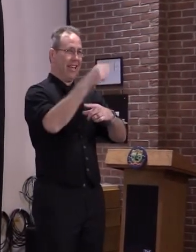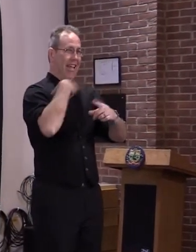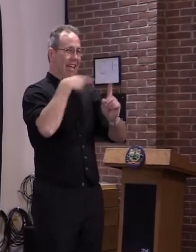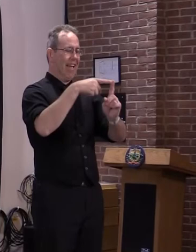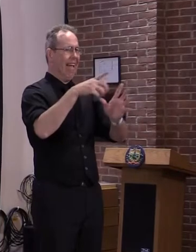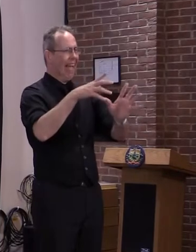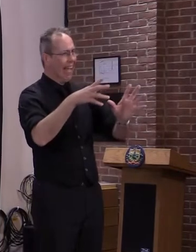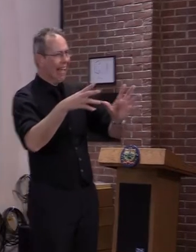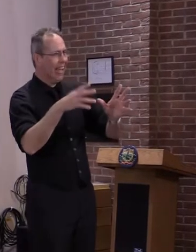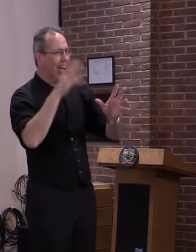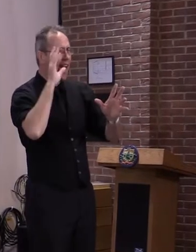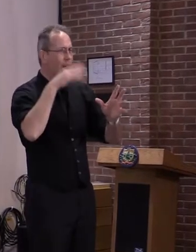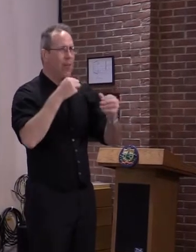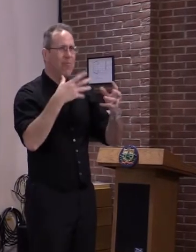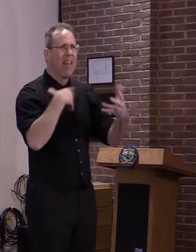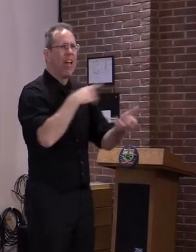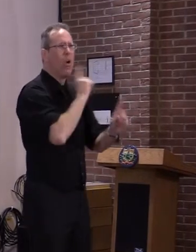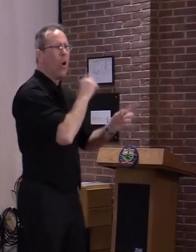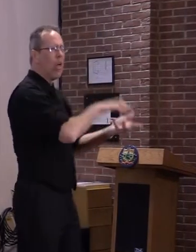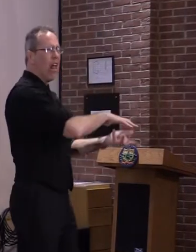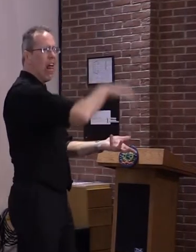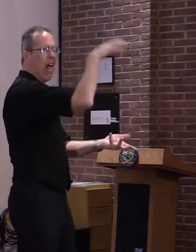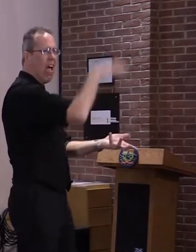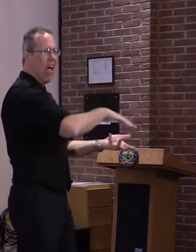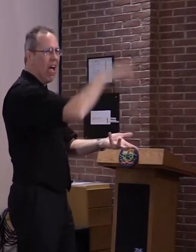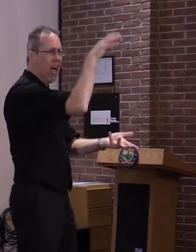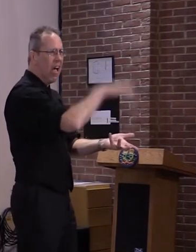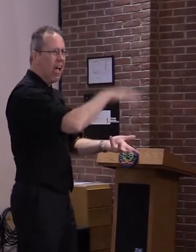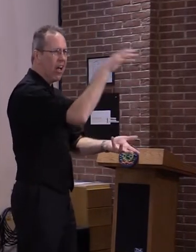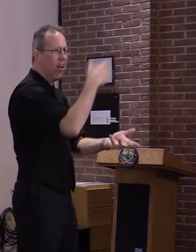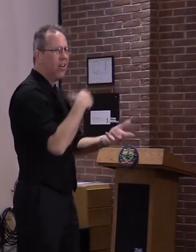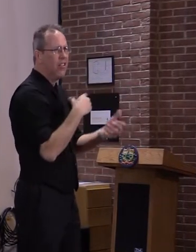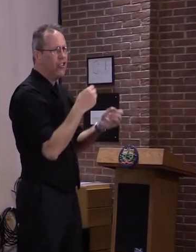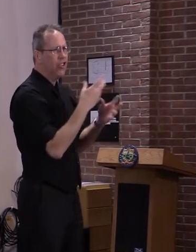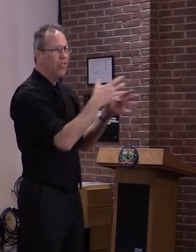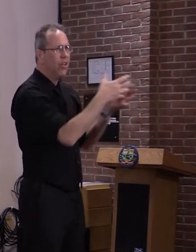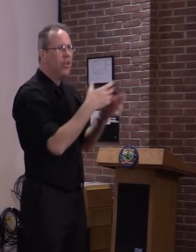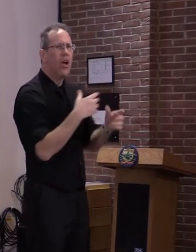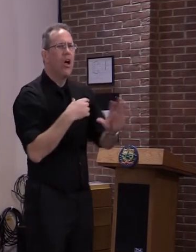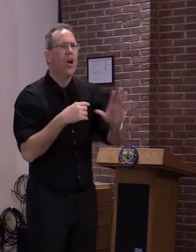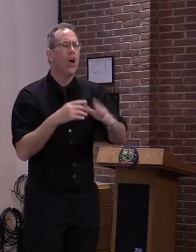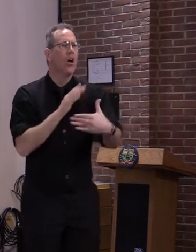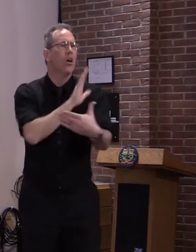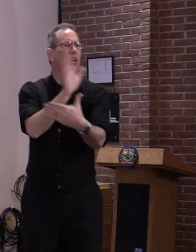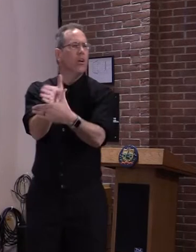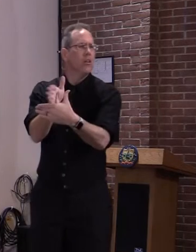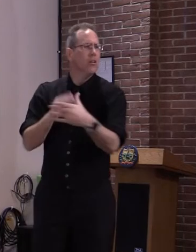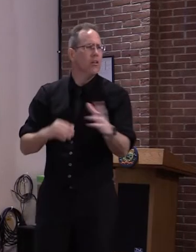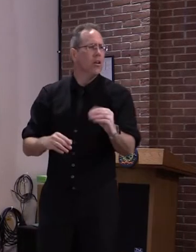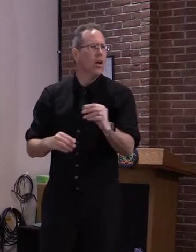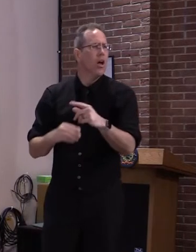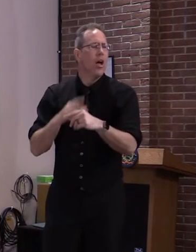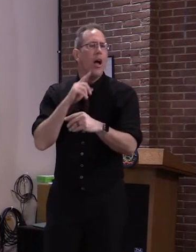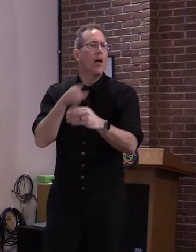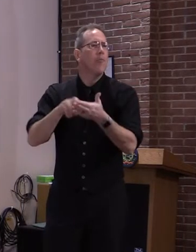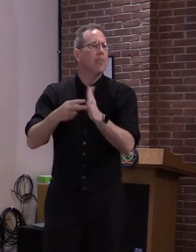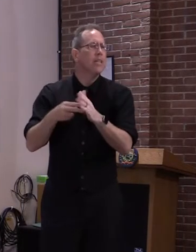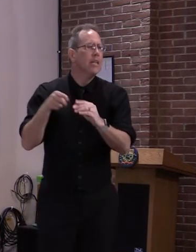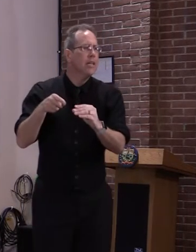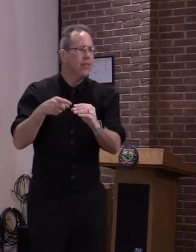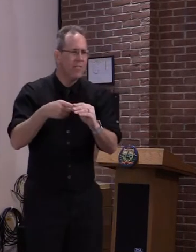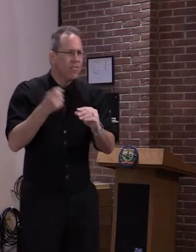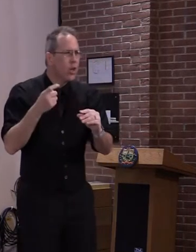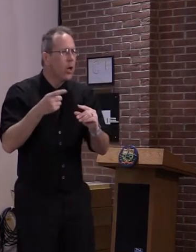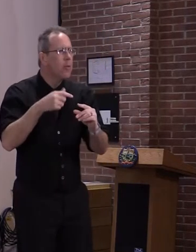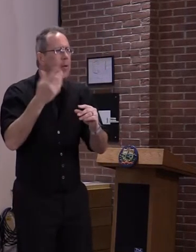which ones are right? I'm just looking at the groups of test kits that came out. I know when I picked up